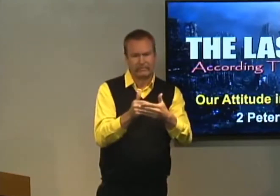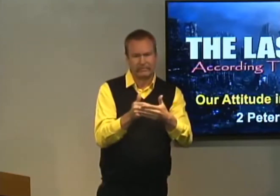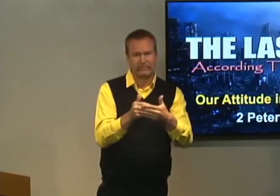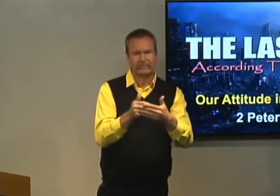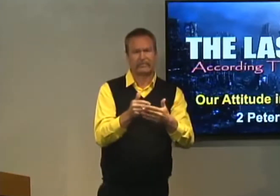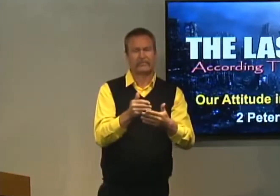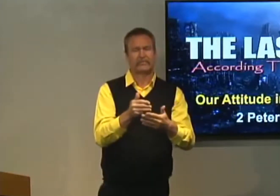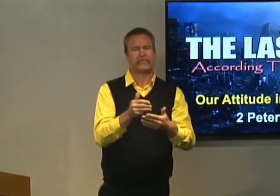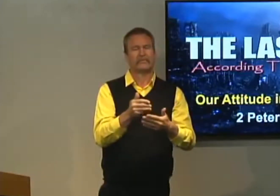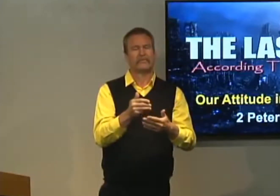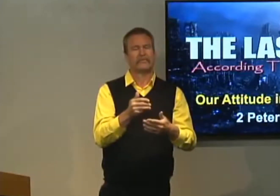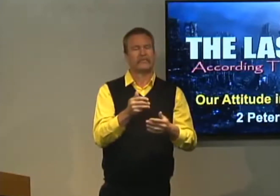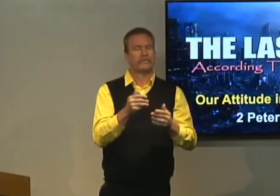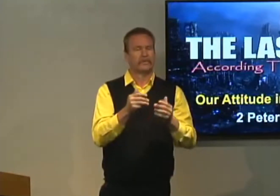is drawing near, indeed.